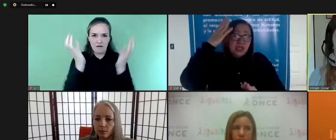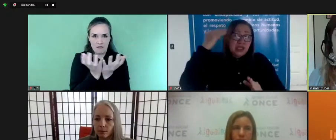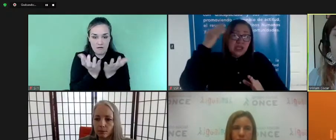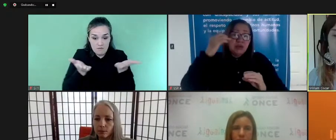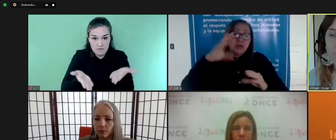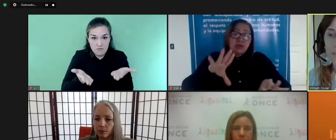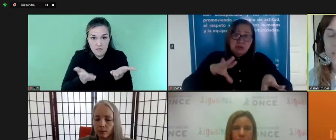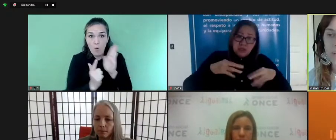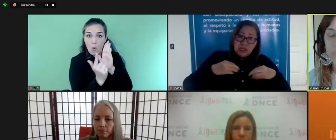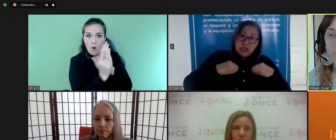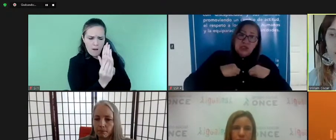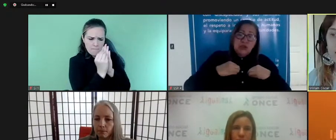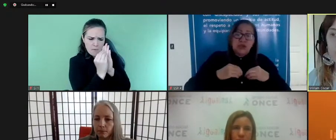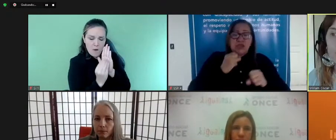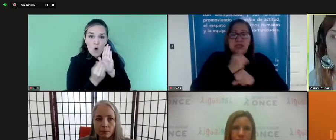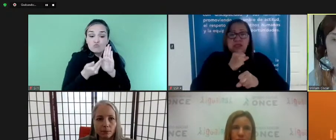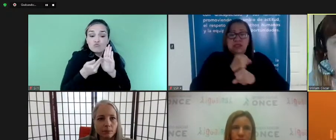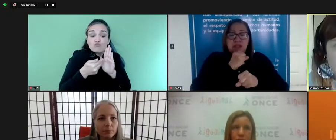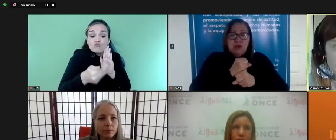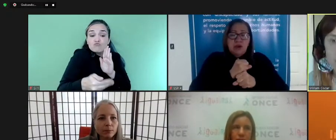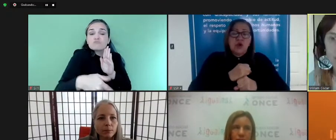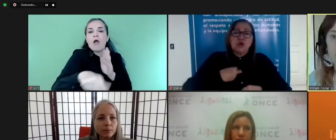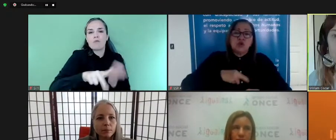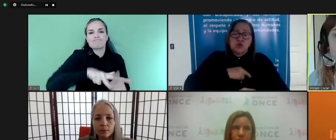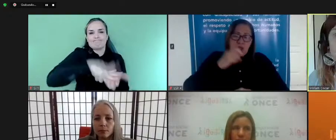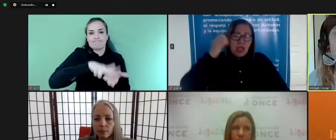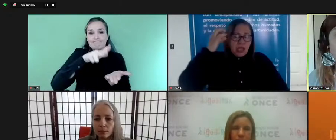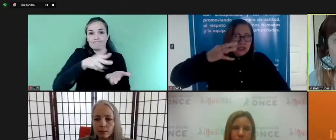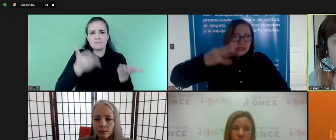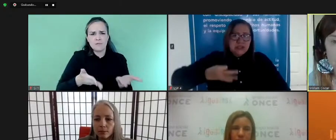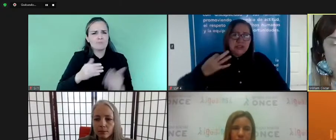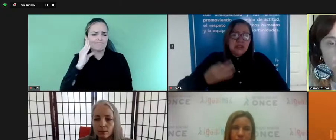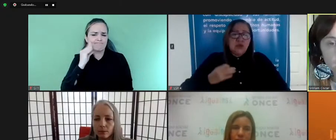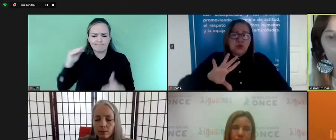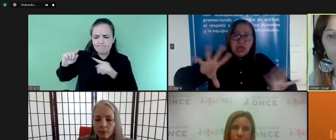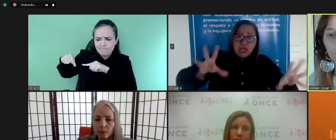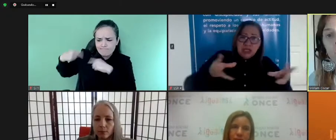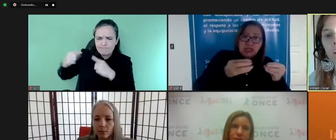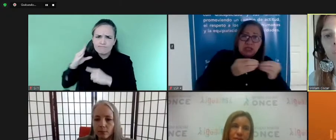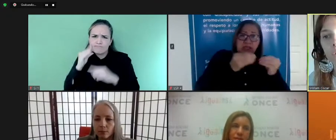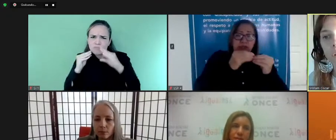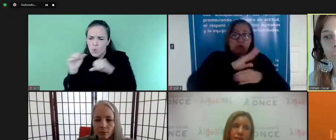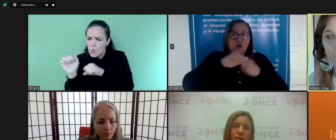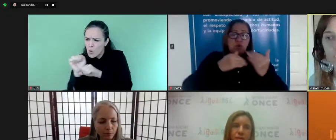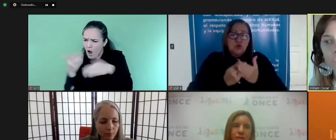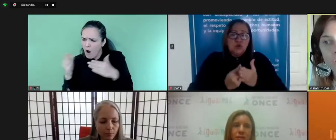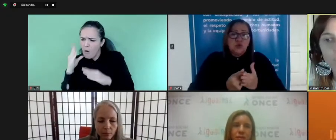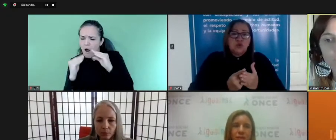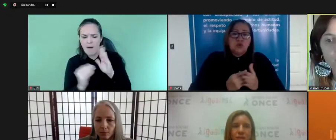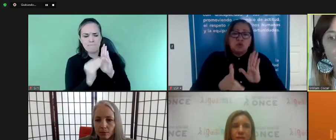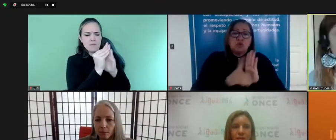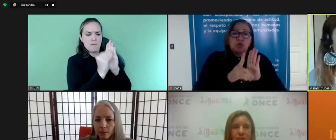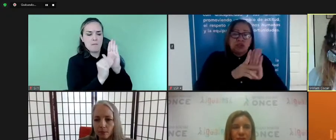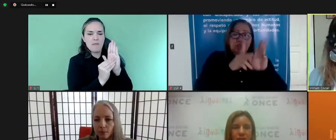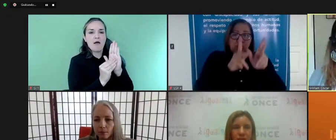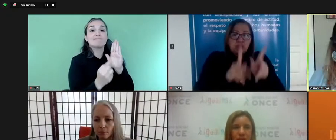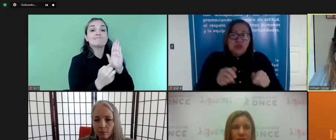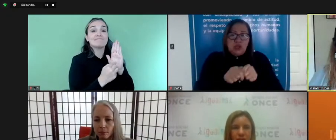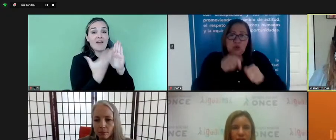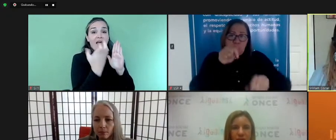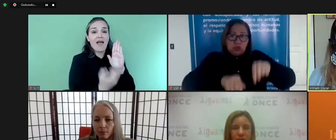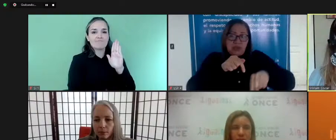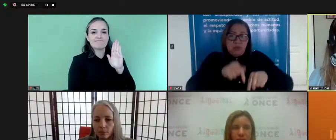new times and with the experience garden from all of these years of work we are convinced that it will collect everything